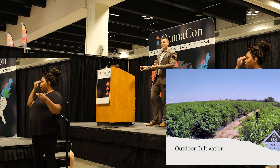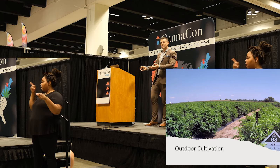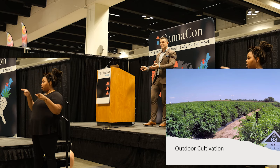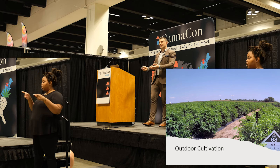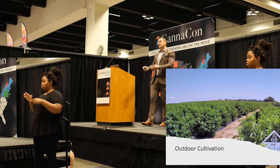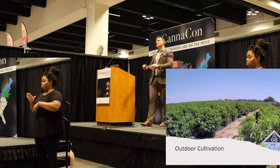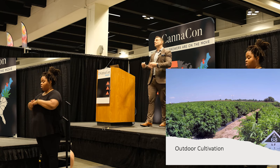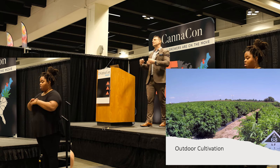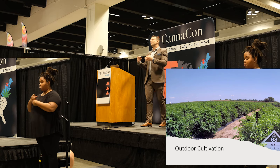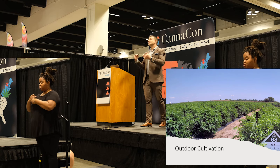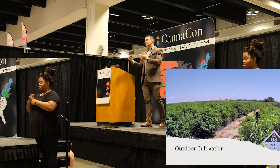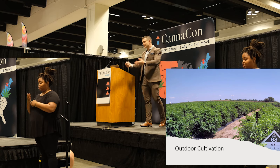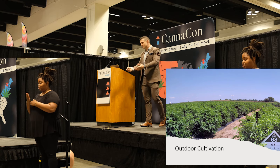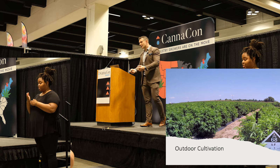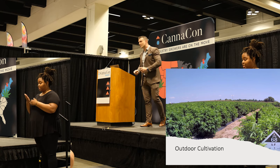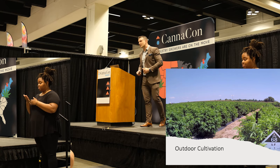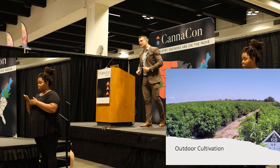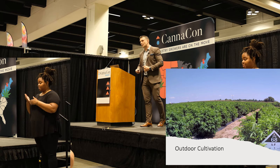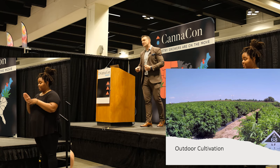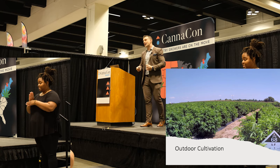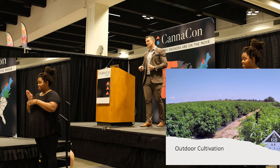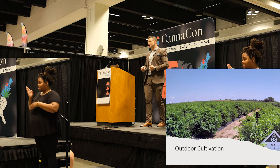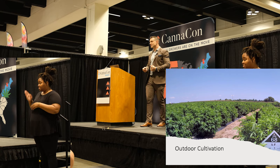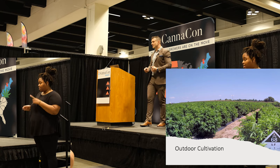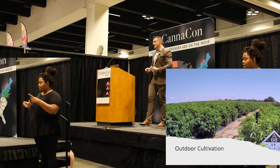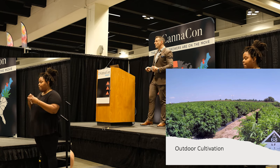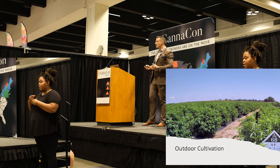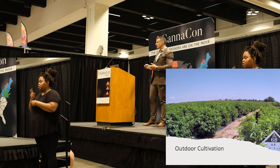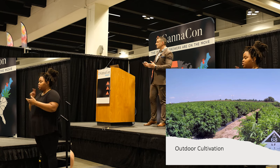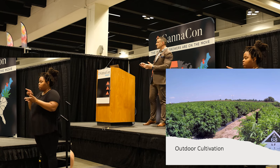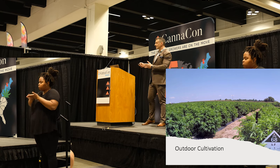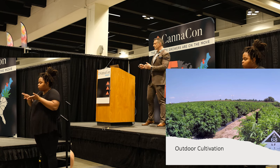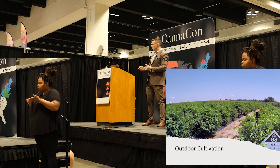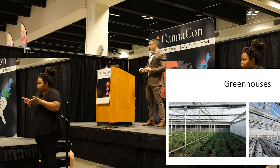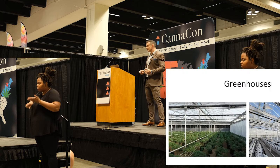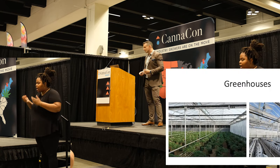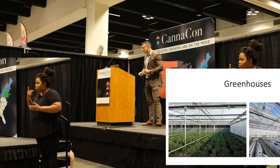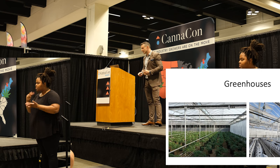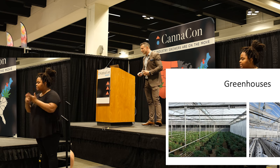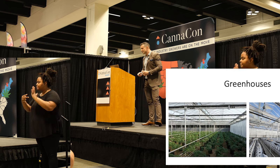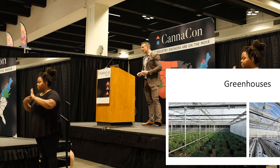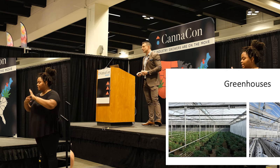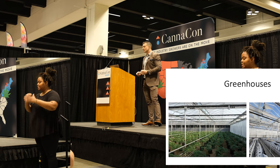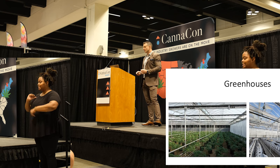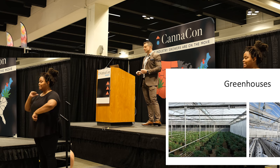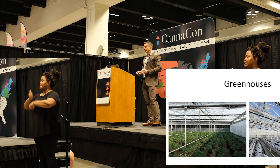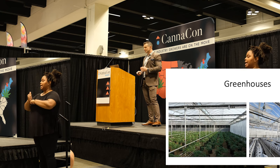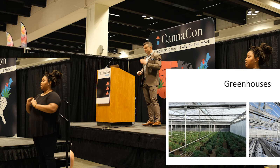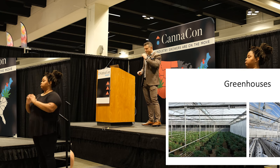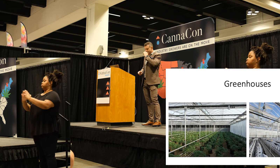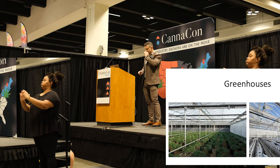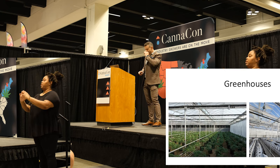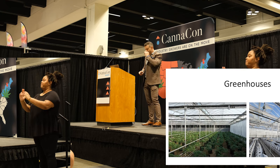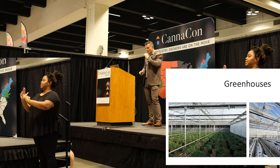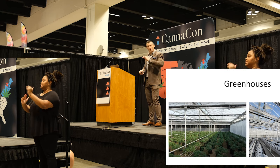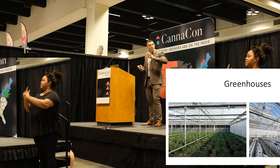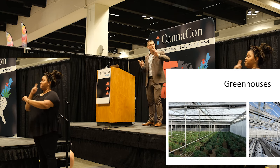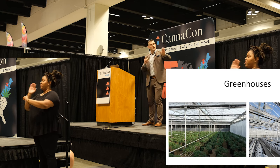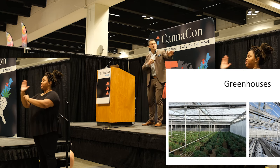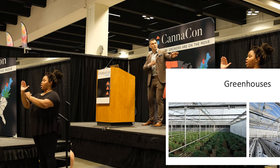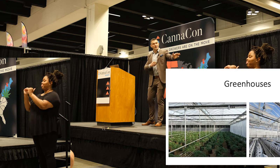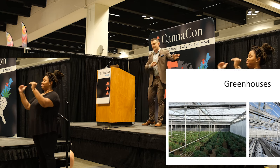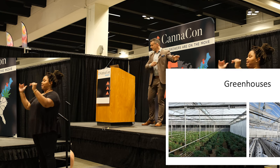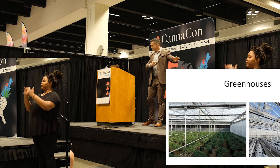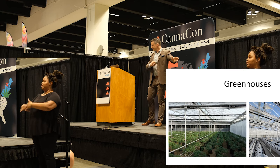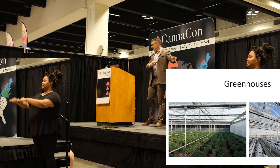side, spend some time and look at what that means and what it looks like to put a facility to that level of standard.